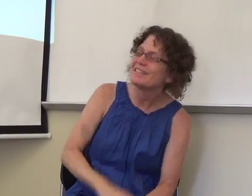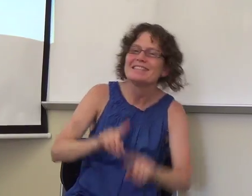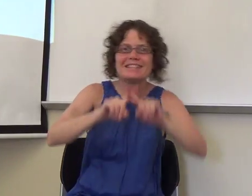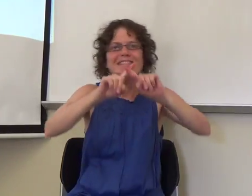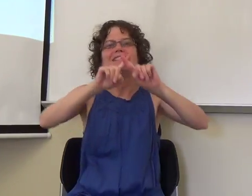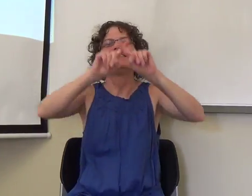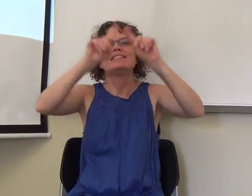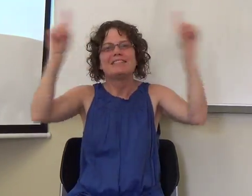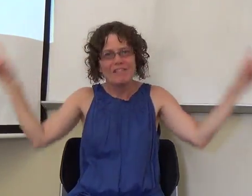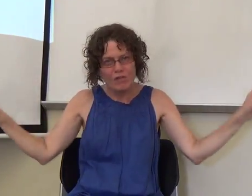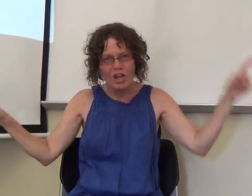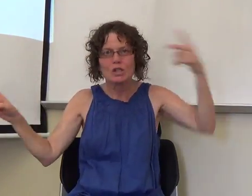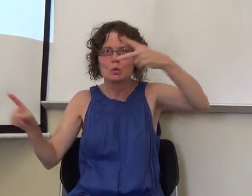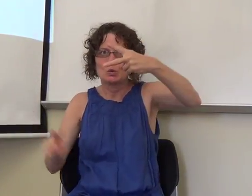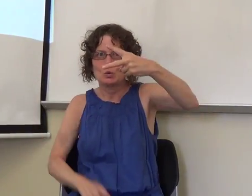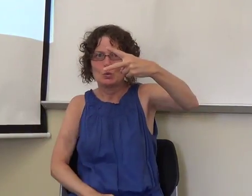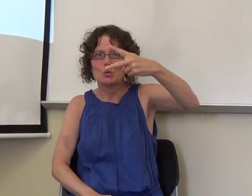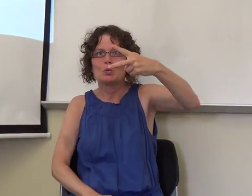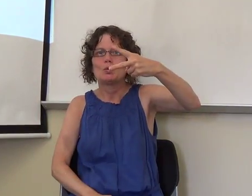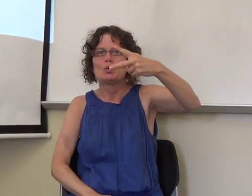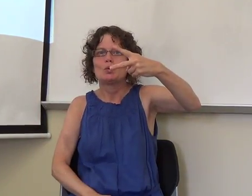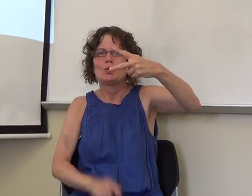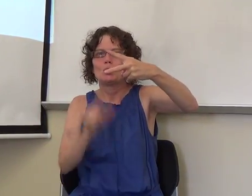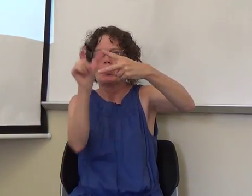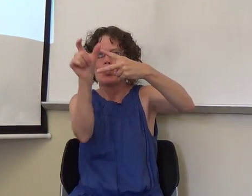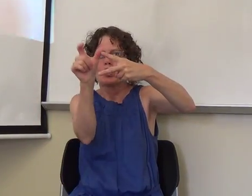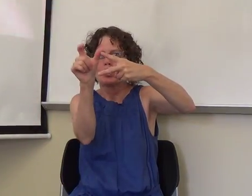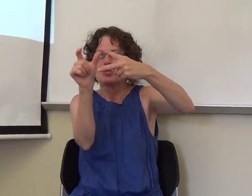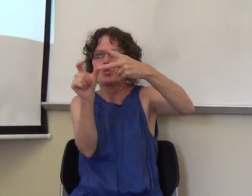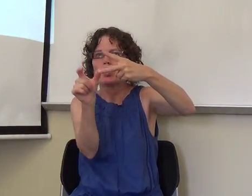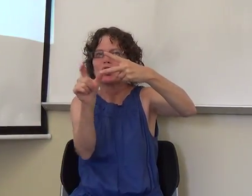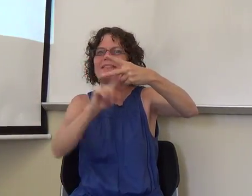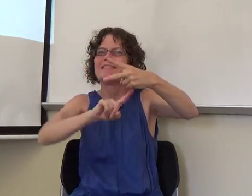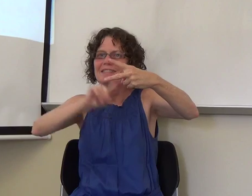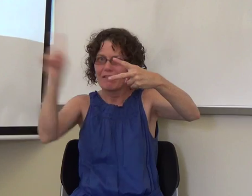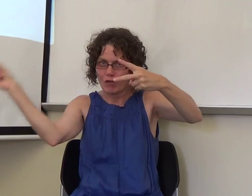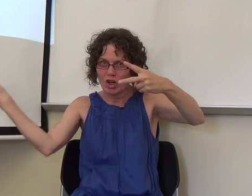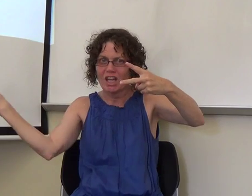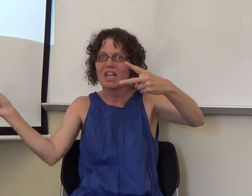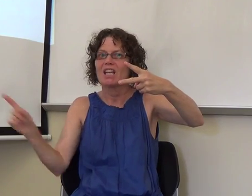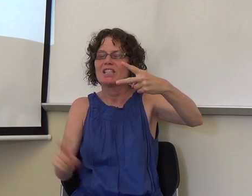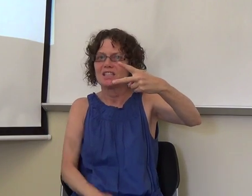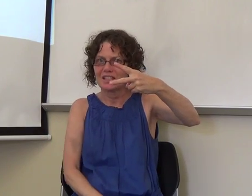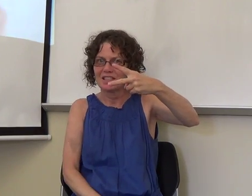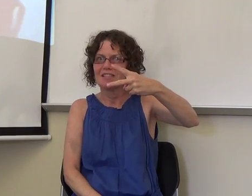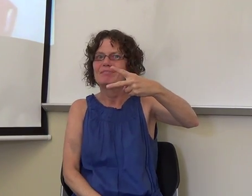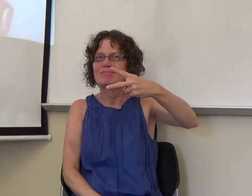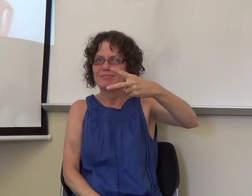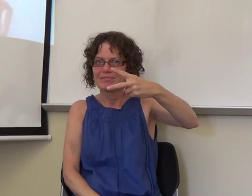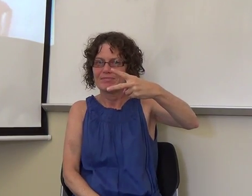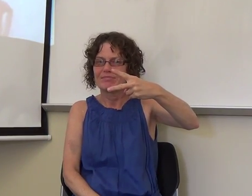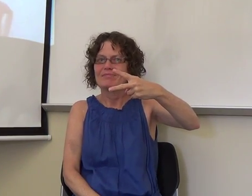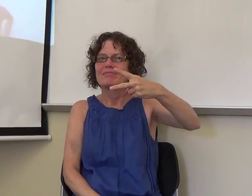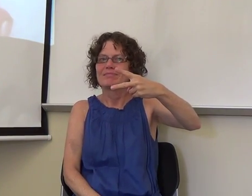reading center. This is exactly what they're going to work on here. What people who wrote this down